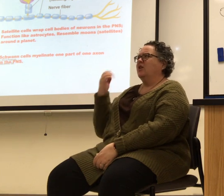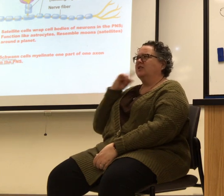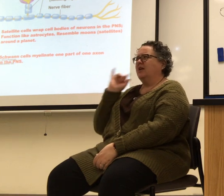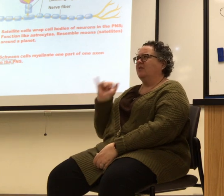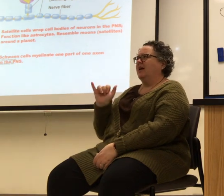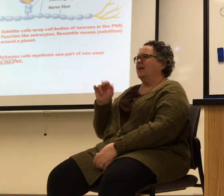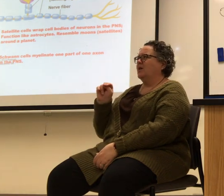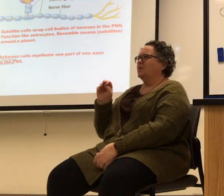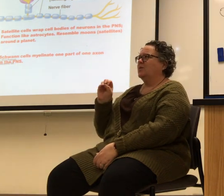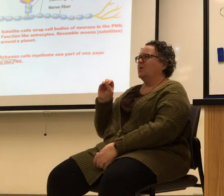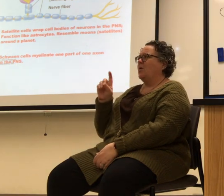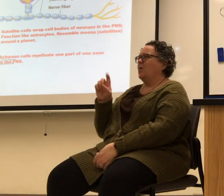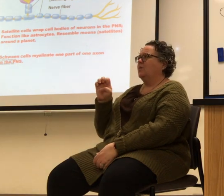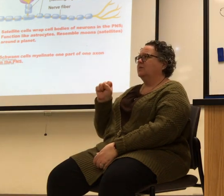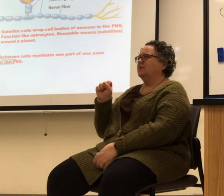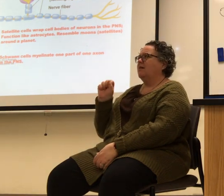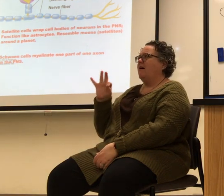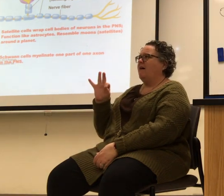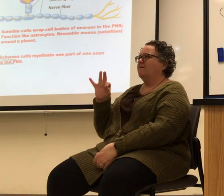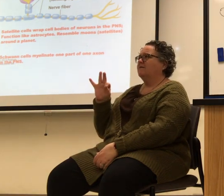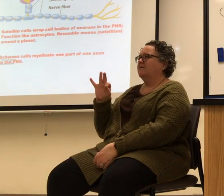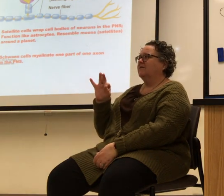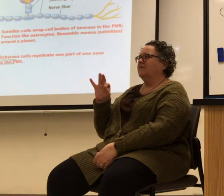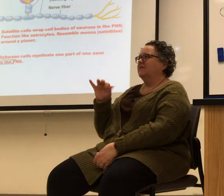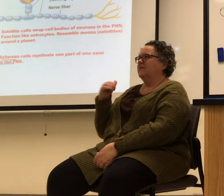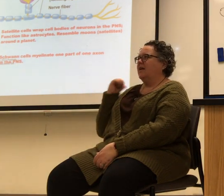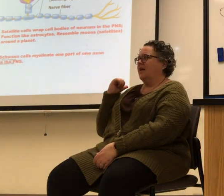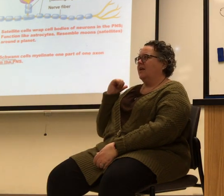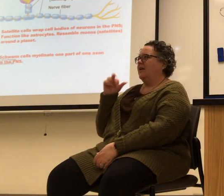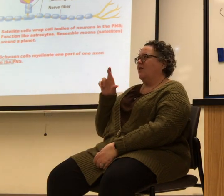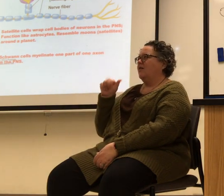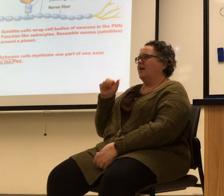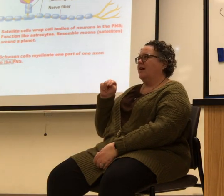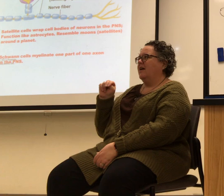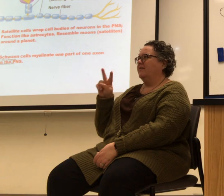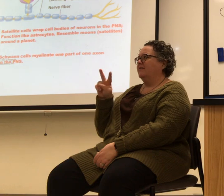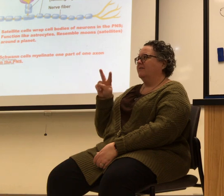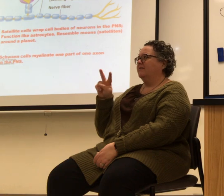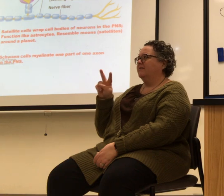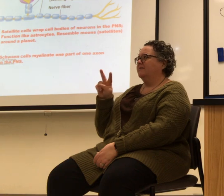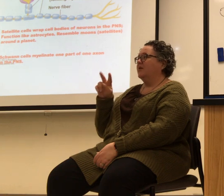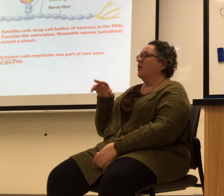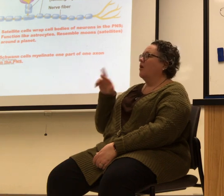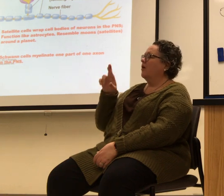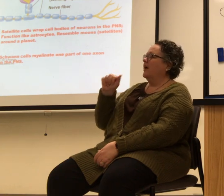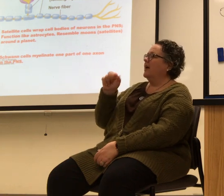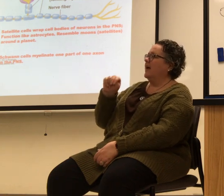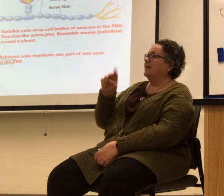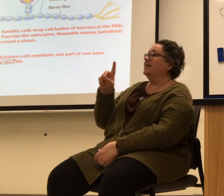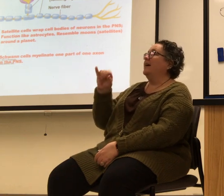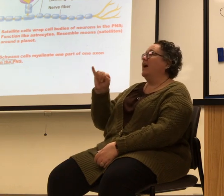Node of Ranvier, R-A-N-V-I-E-R.